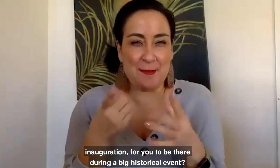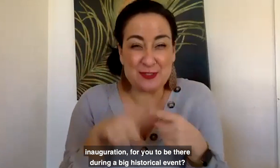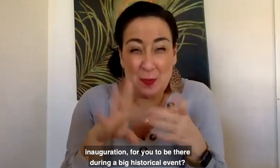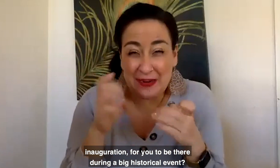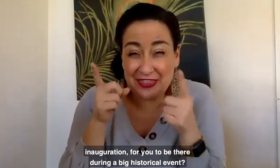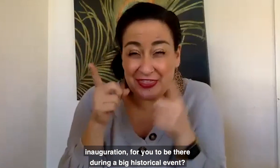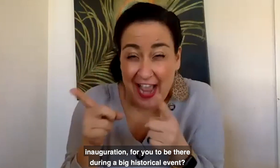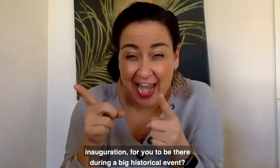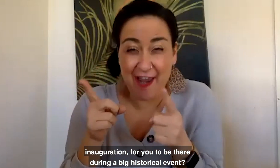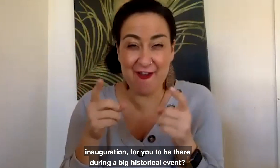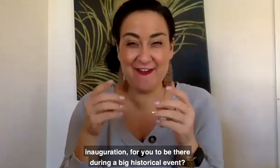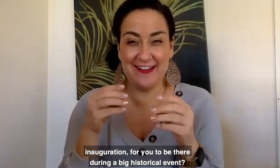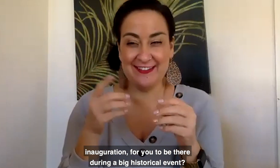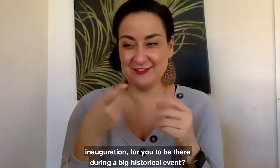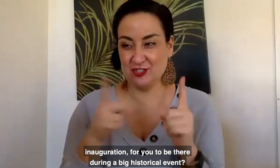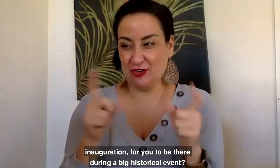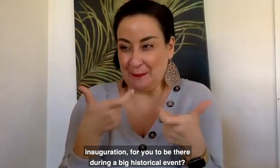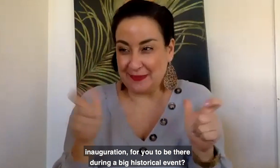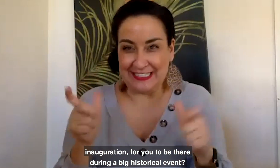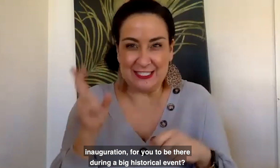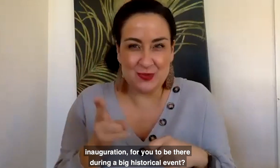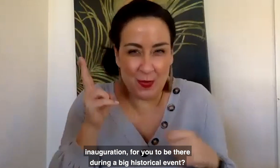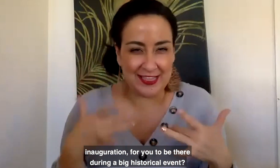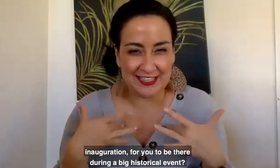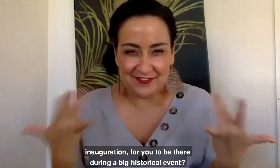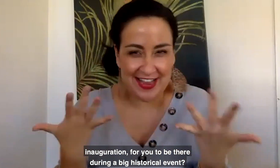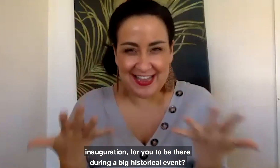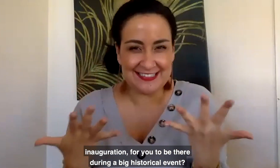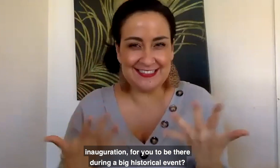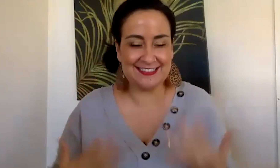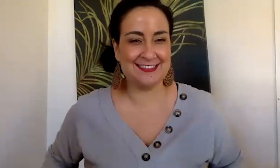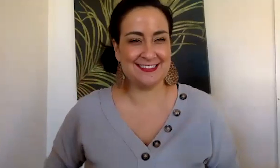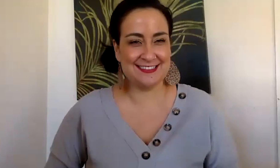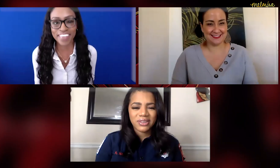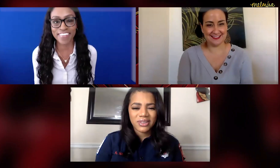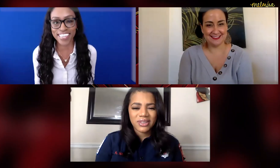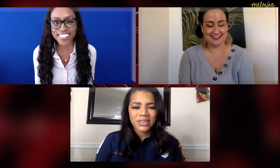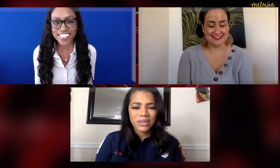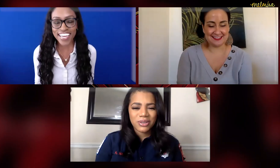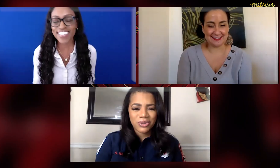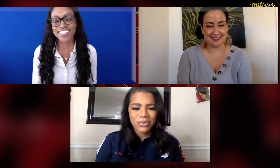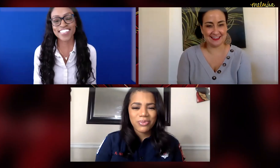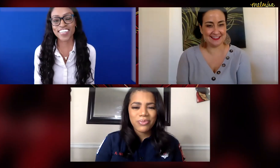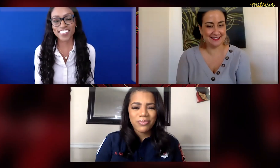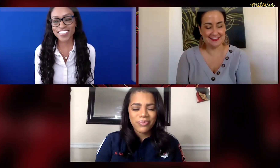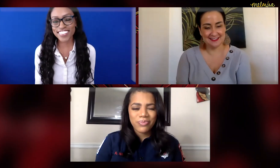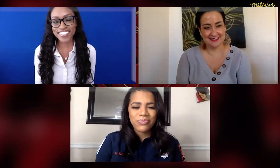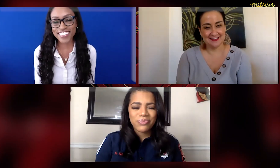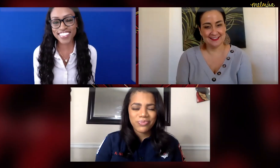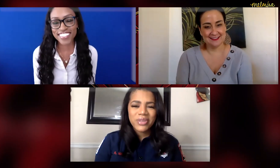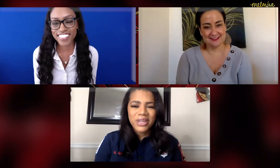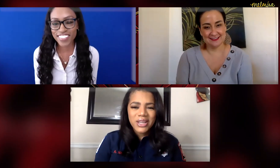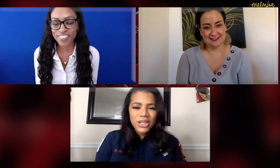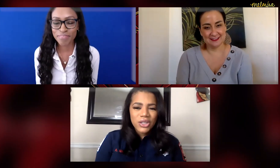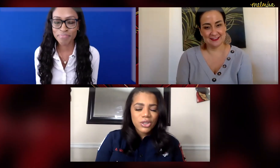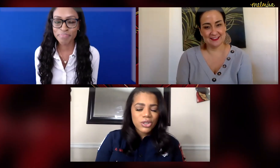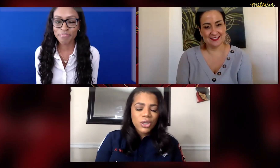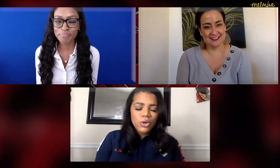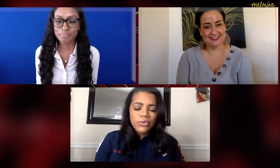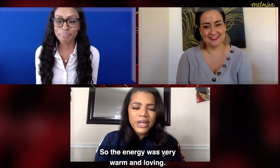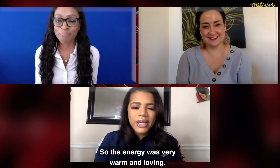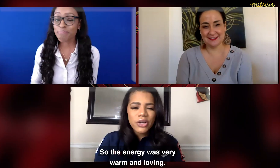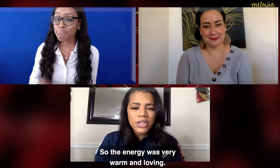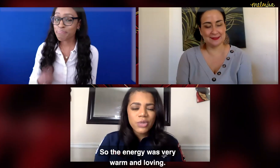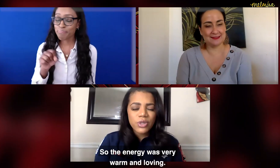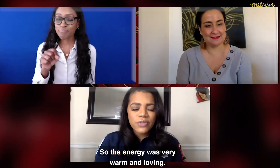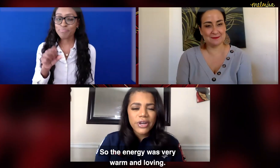the inauguration. I mean, to be there during this big event, I need to know. So